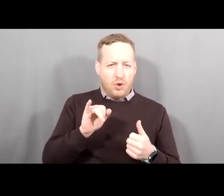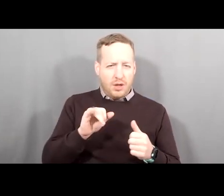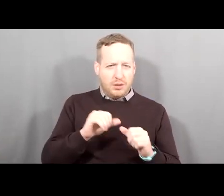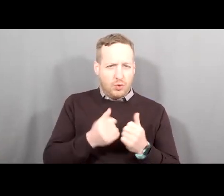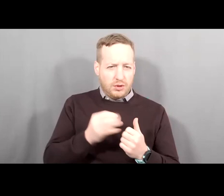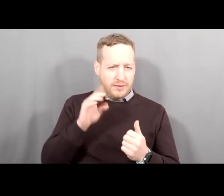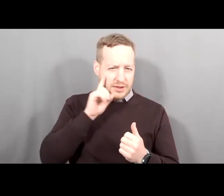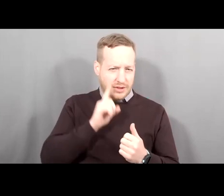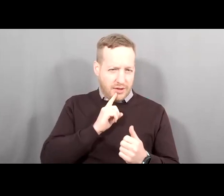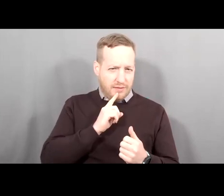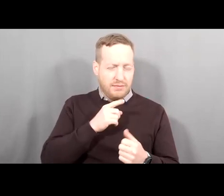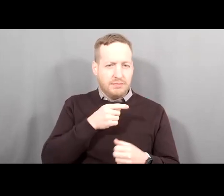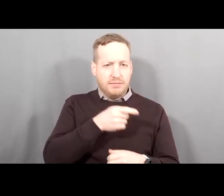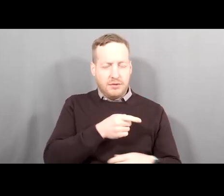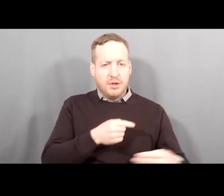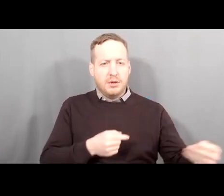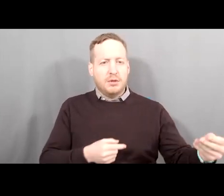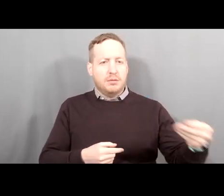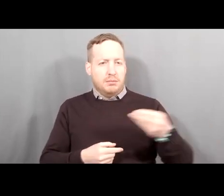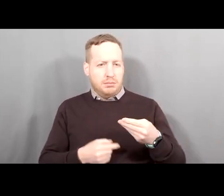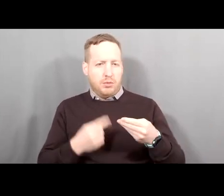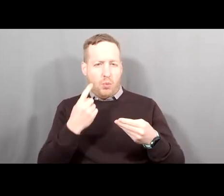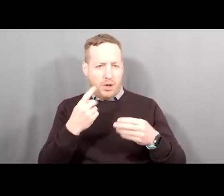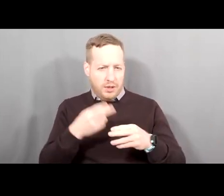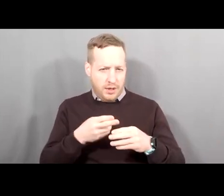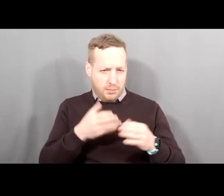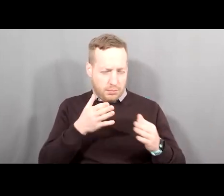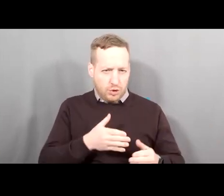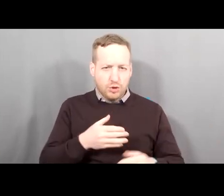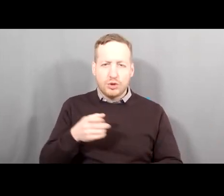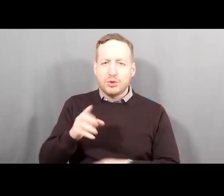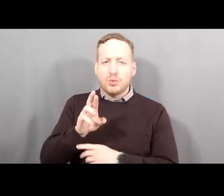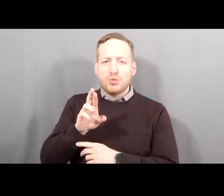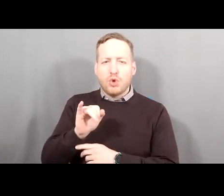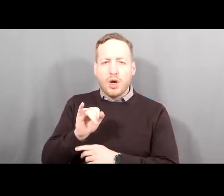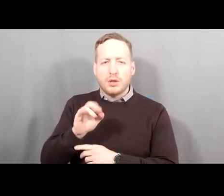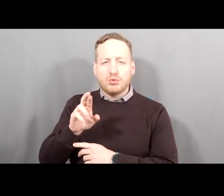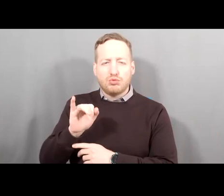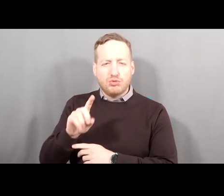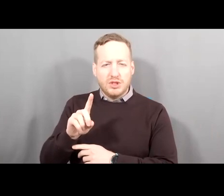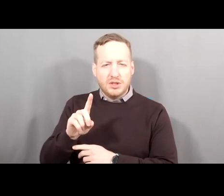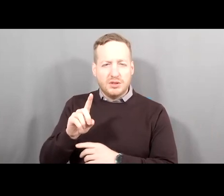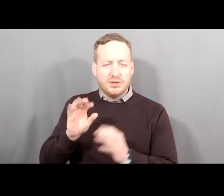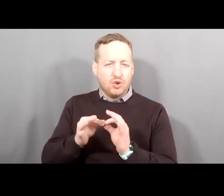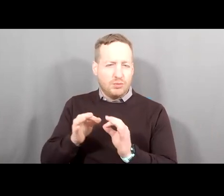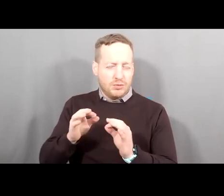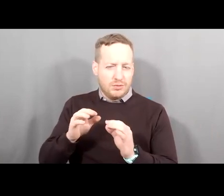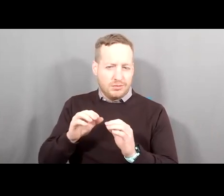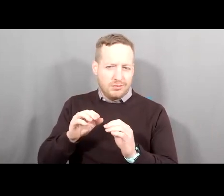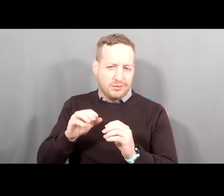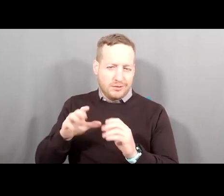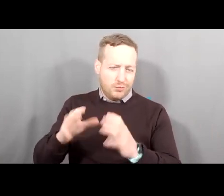So right now, we also have Rhode Island Association. We have a name of a person.